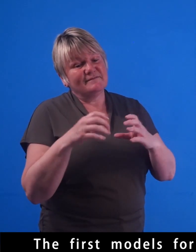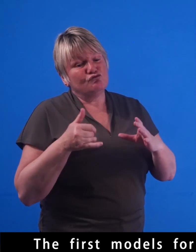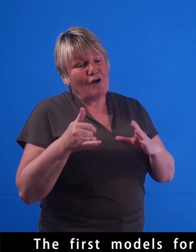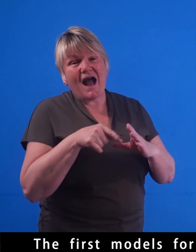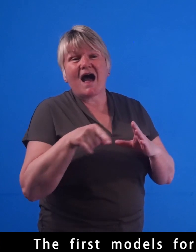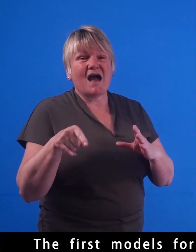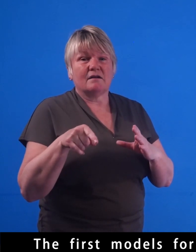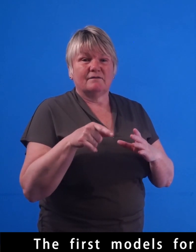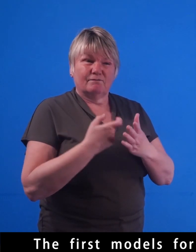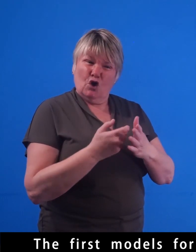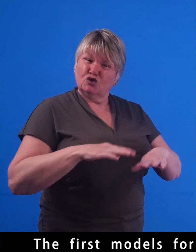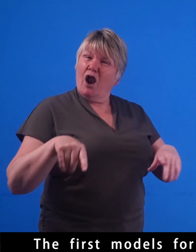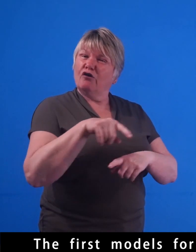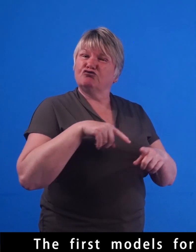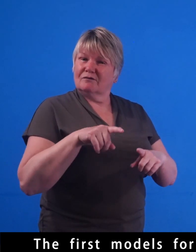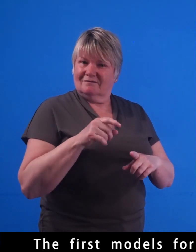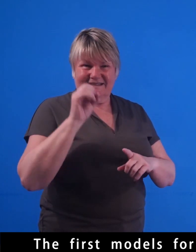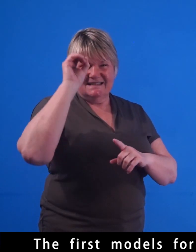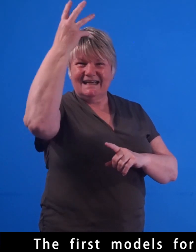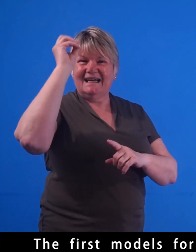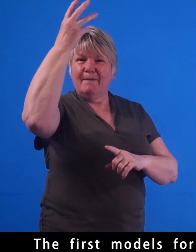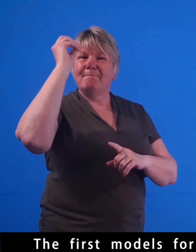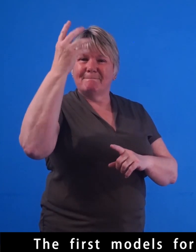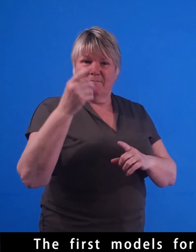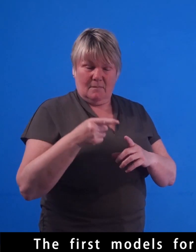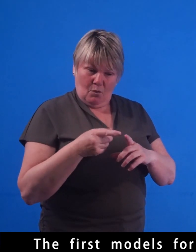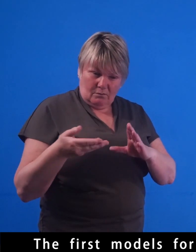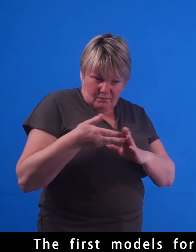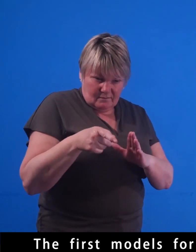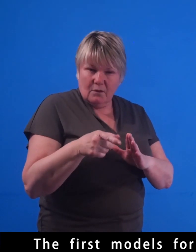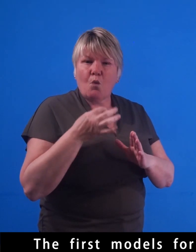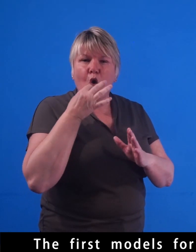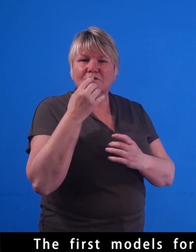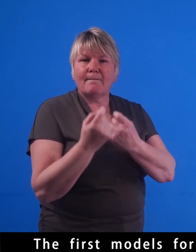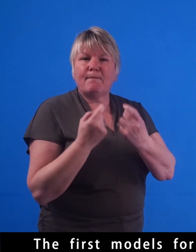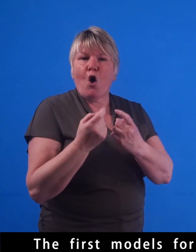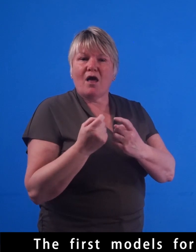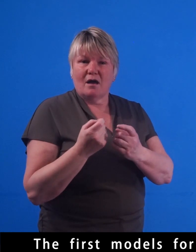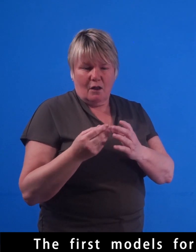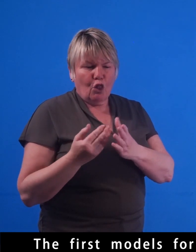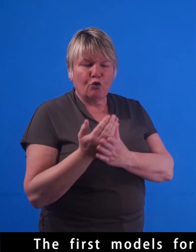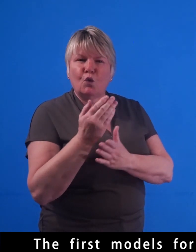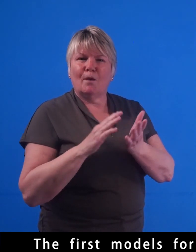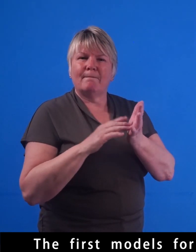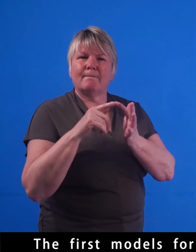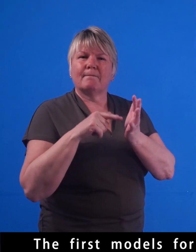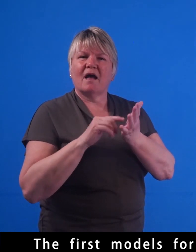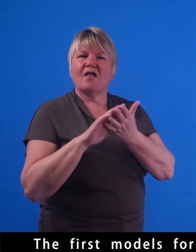The first models for children were steam-powered, with water boilers heated by methylated spirit burners.